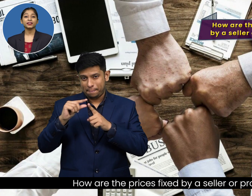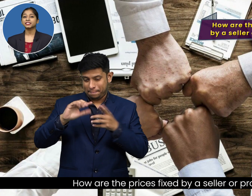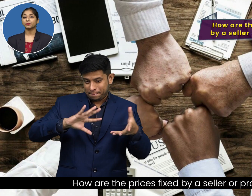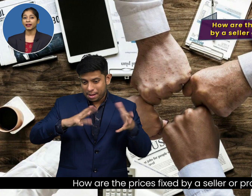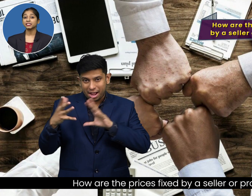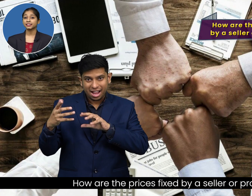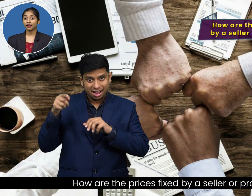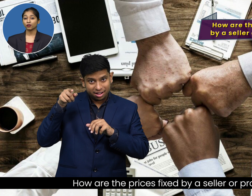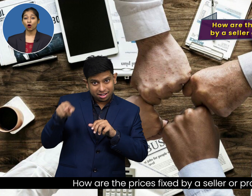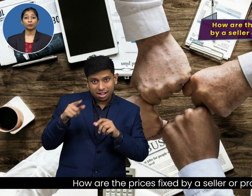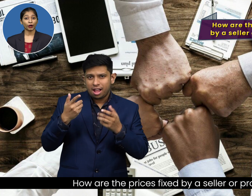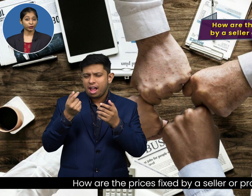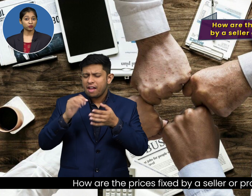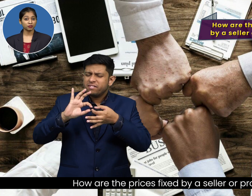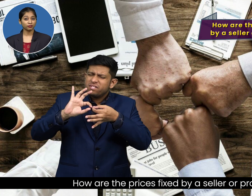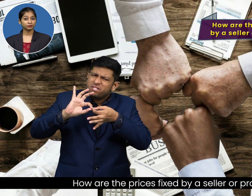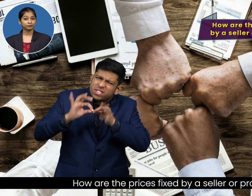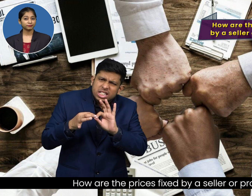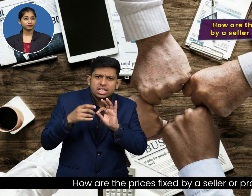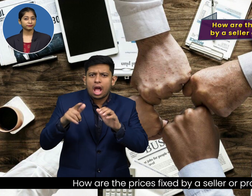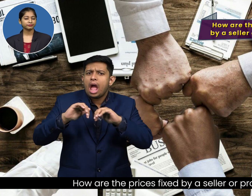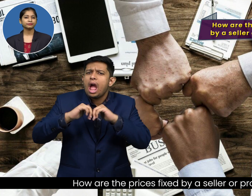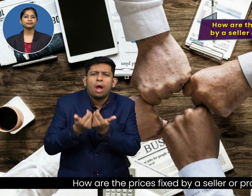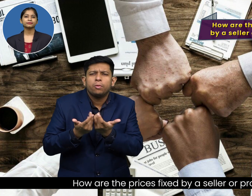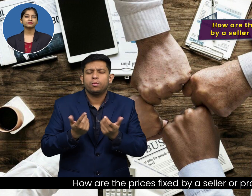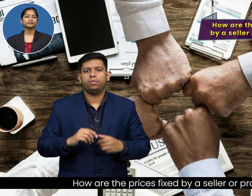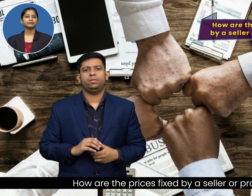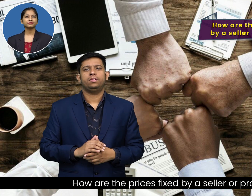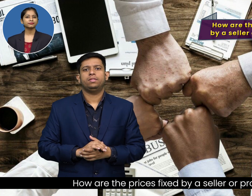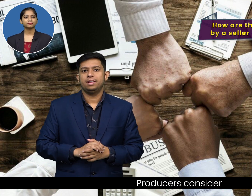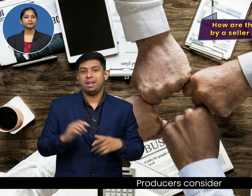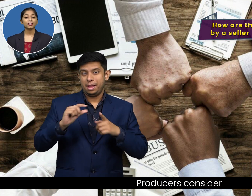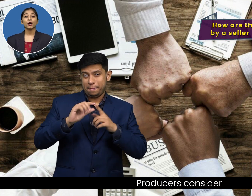prices fixed by a seller or producer?